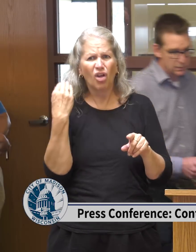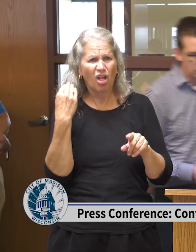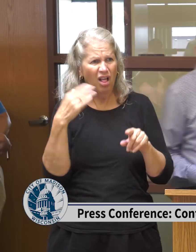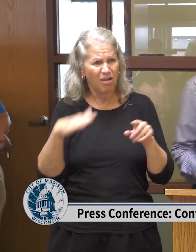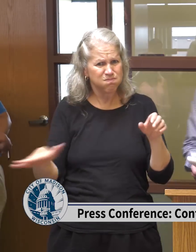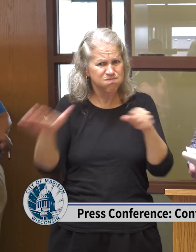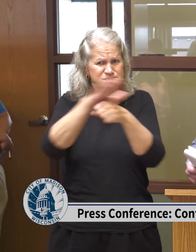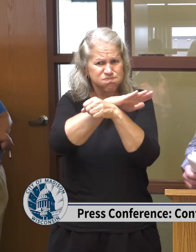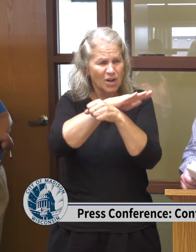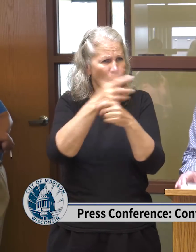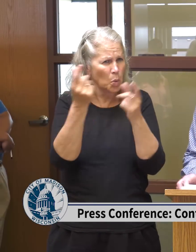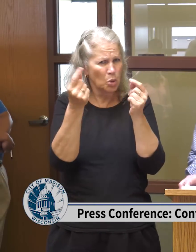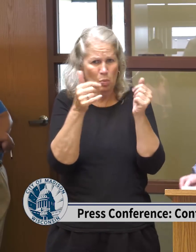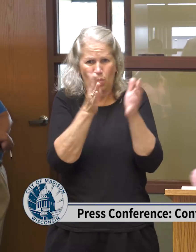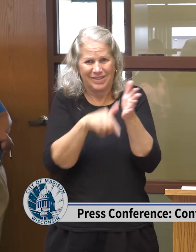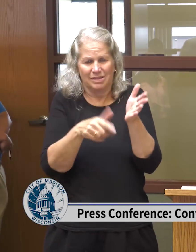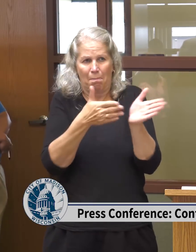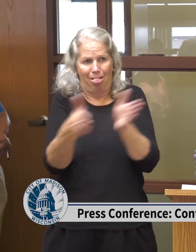So